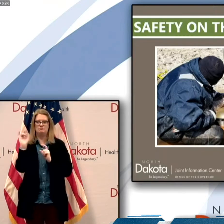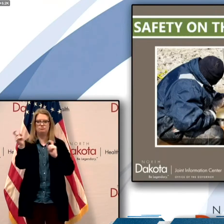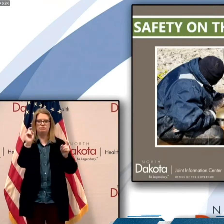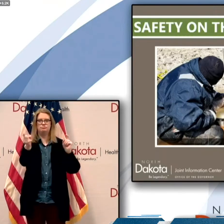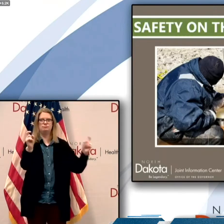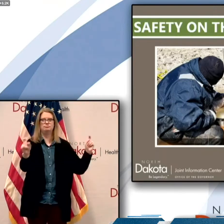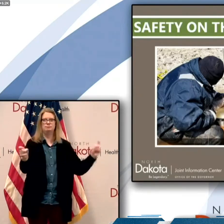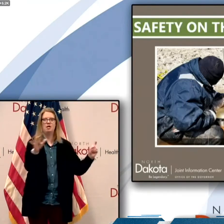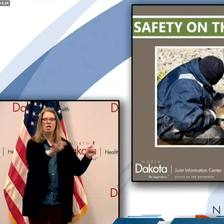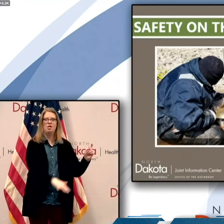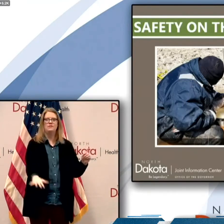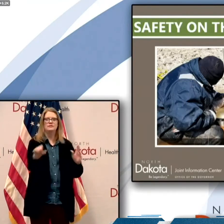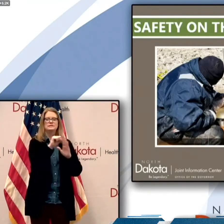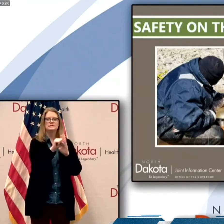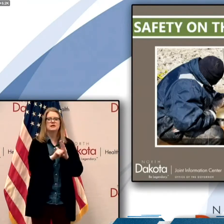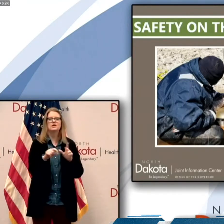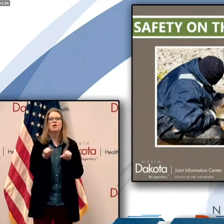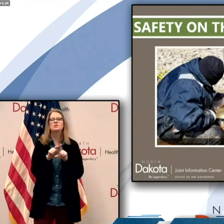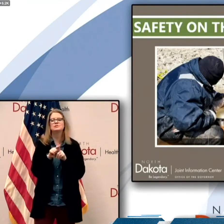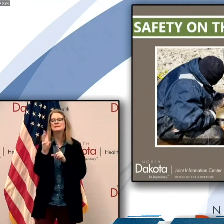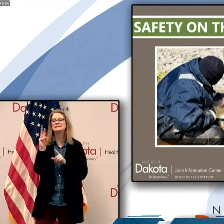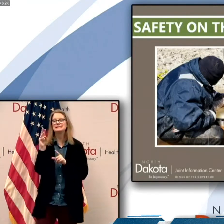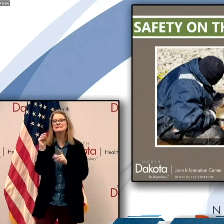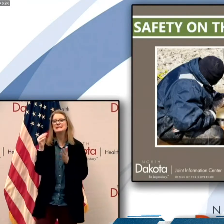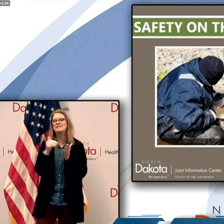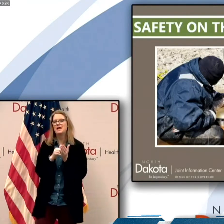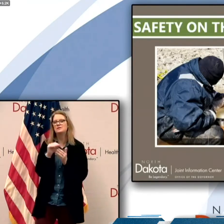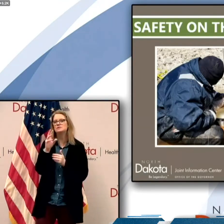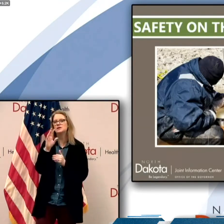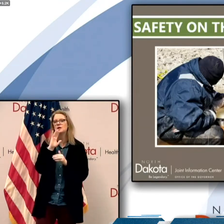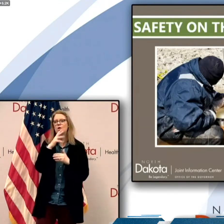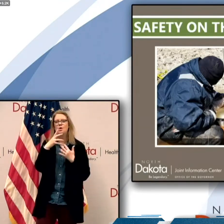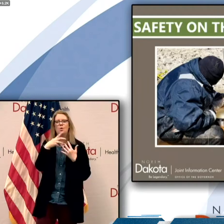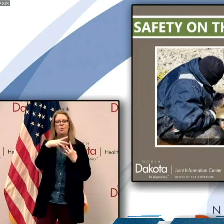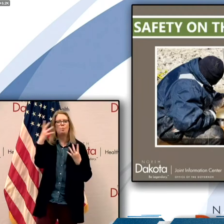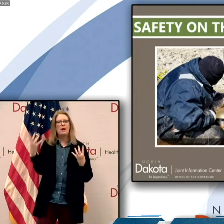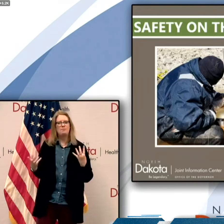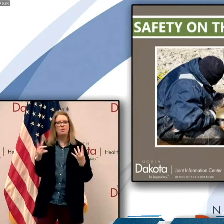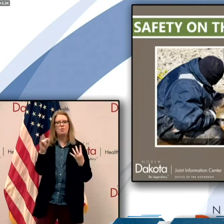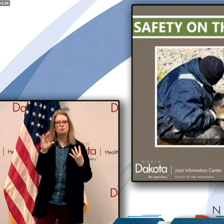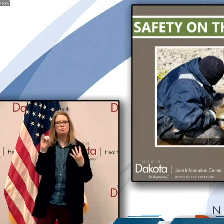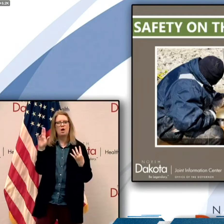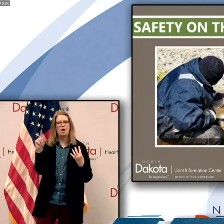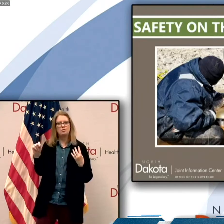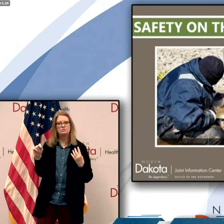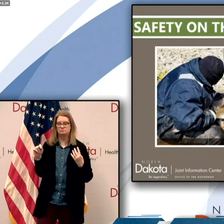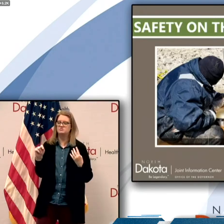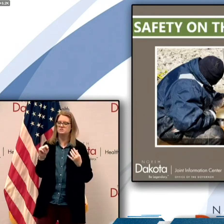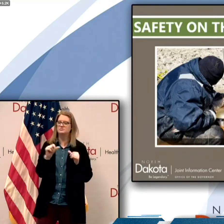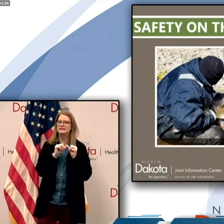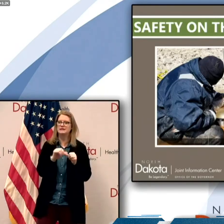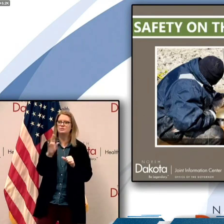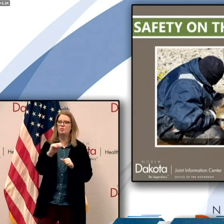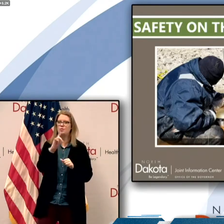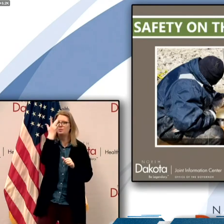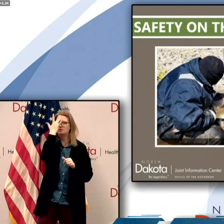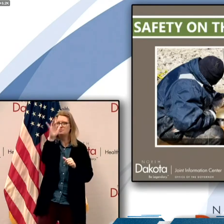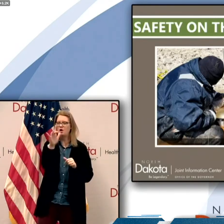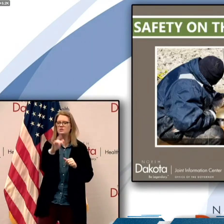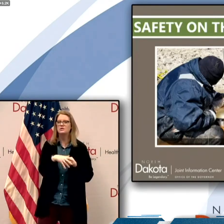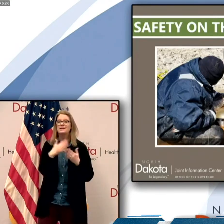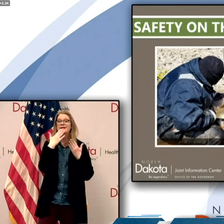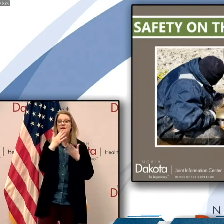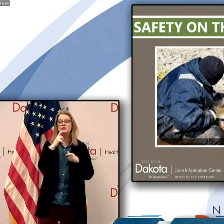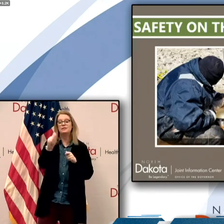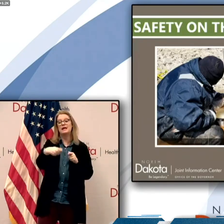an approximately 60,000 rainbow trout from our cold water facility next month. So stay North Dakota smart. Good luck to the anglers, and thank